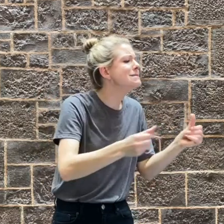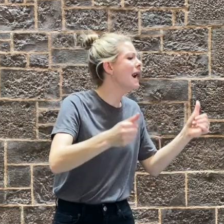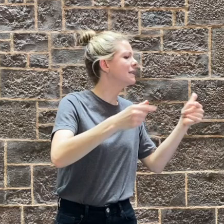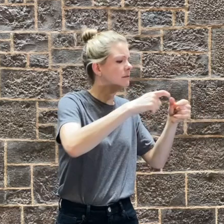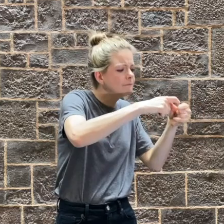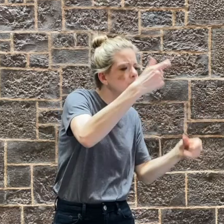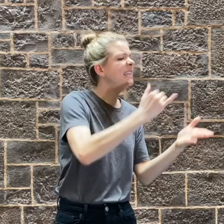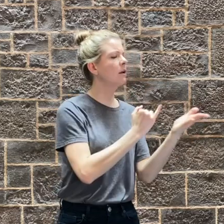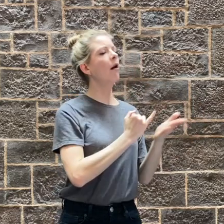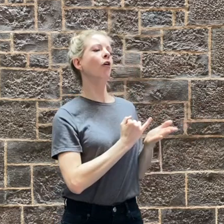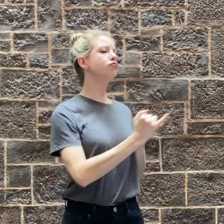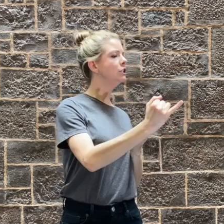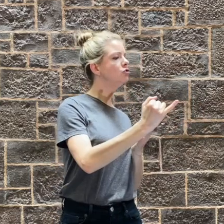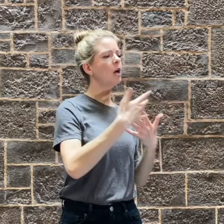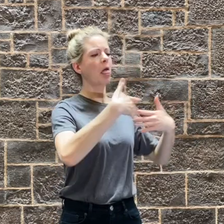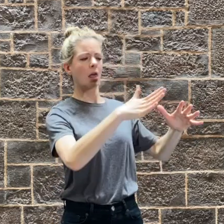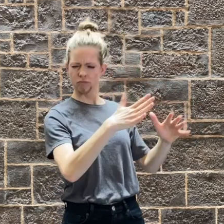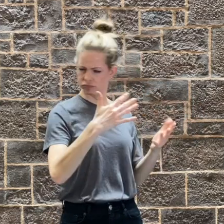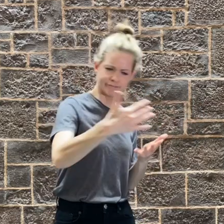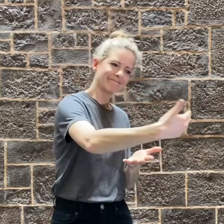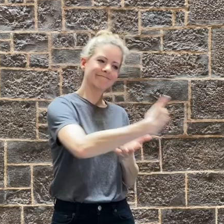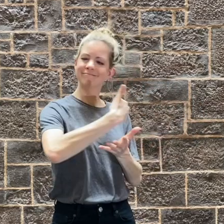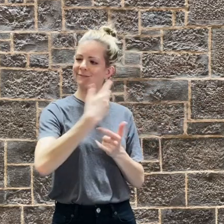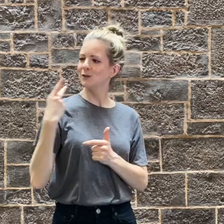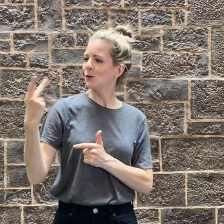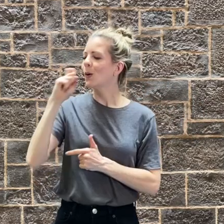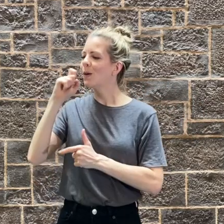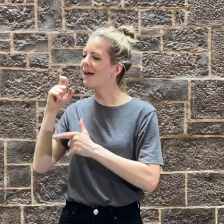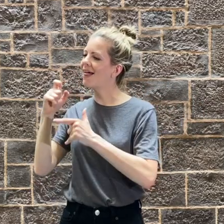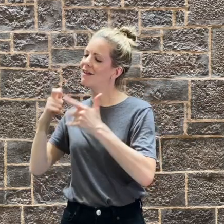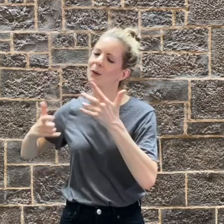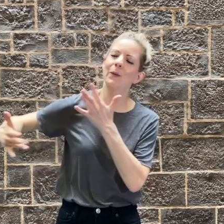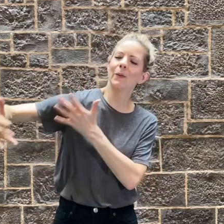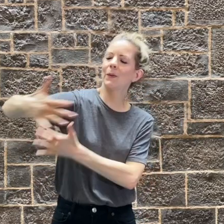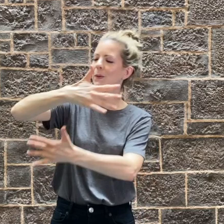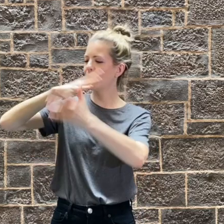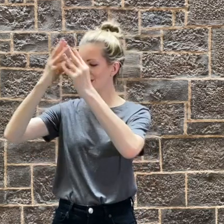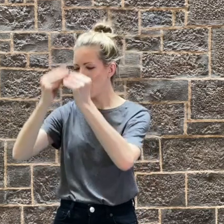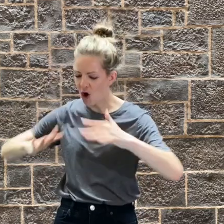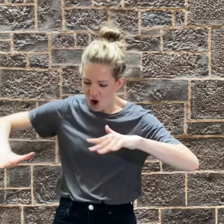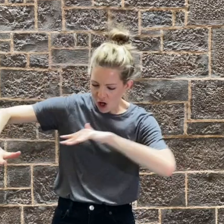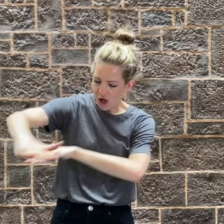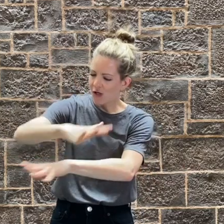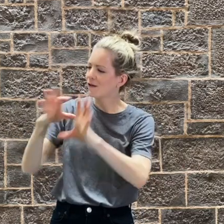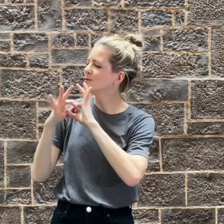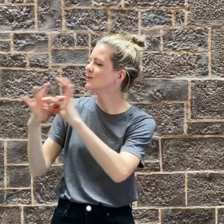in files and test tubes. I'll join you in the sandstorm of language in the